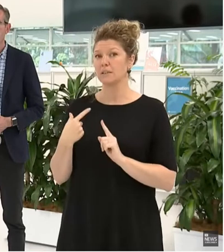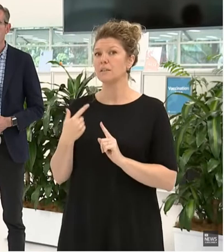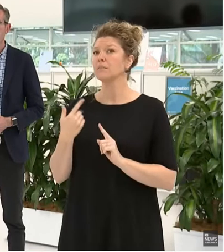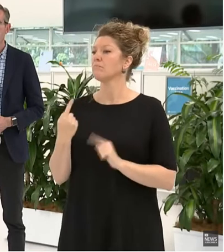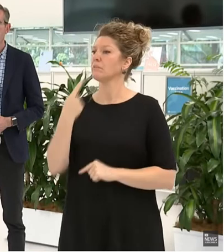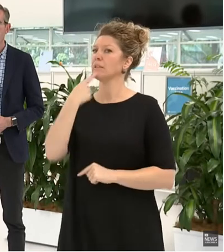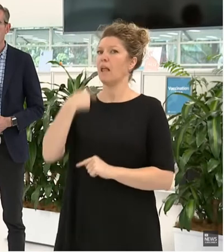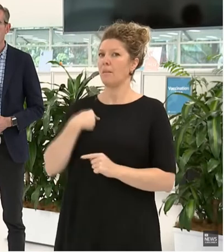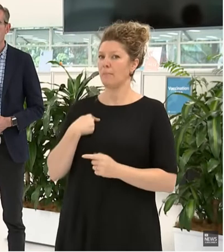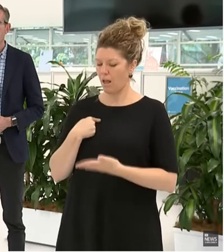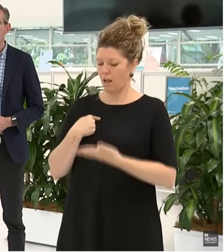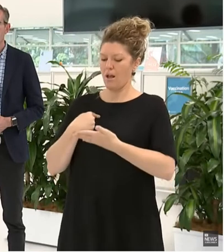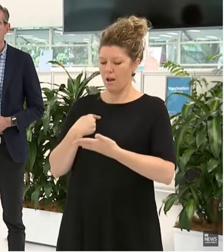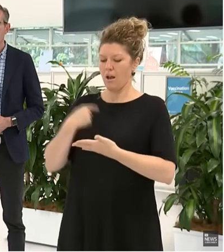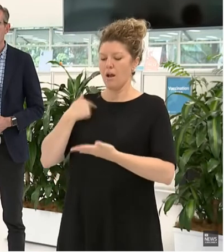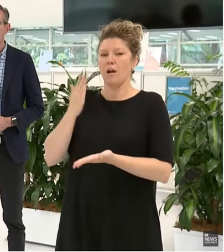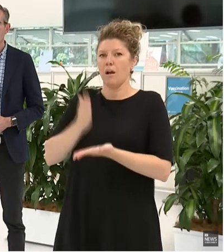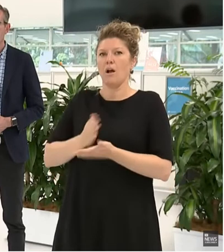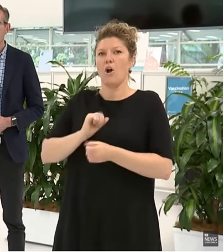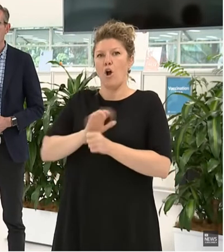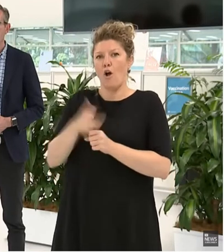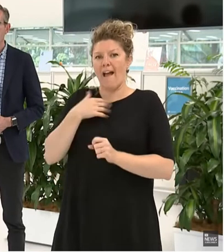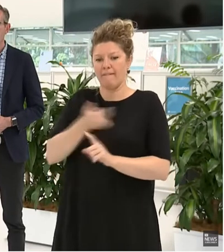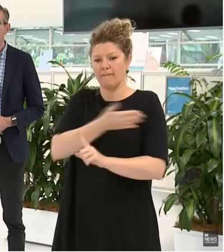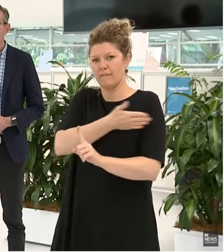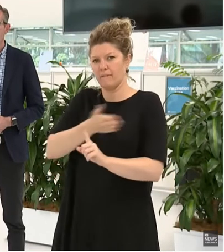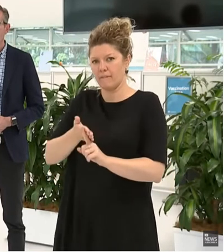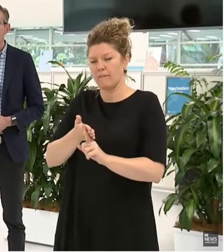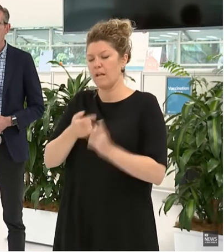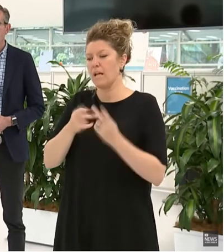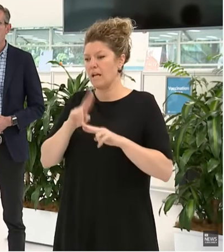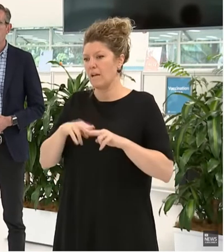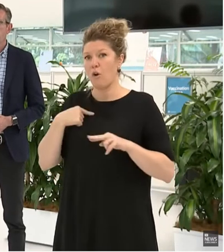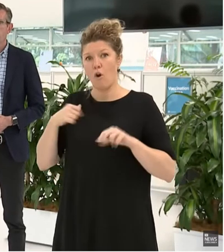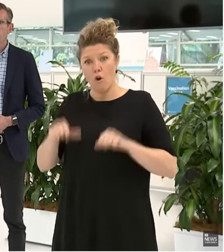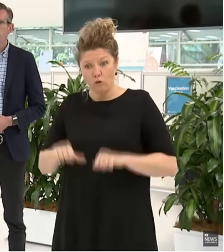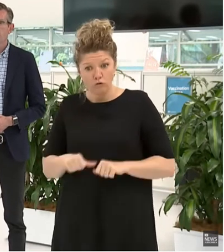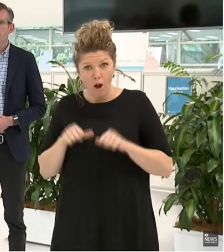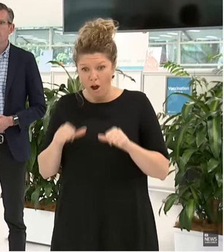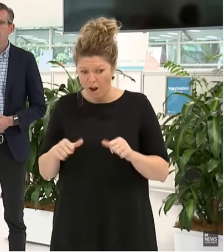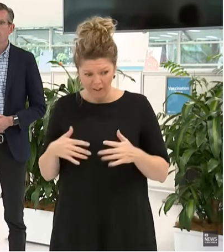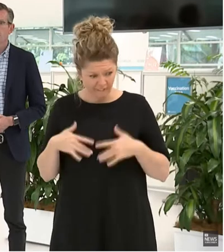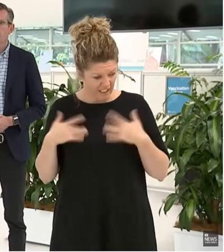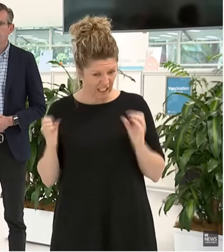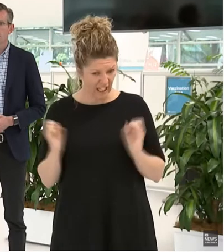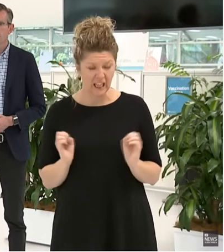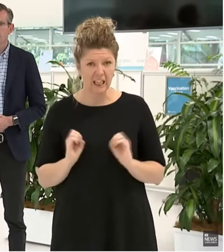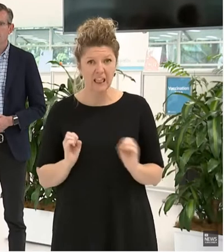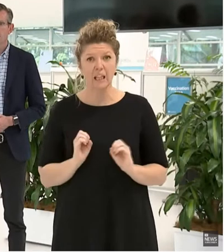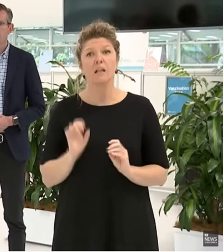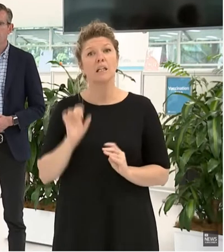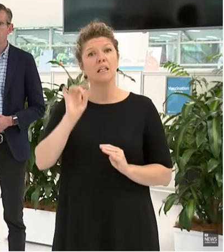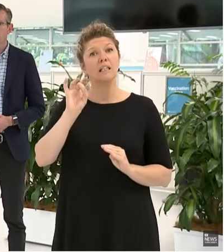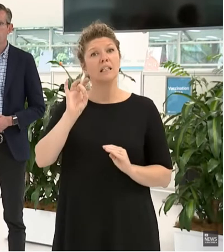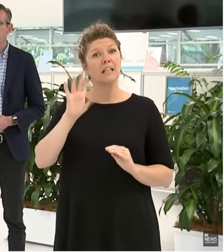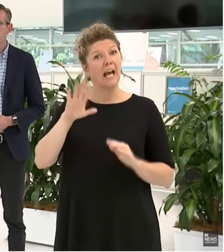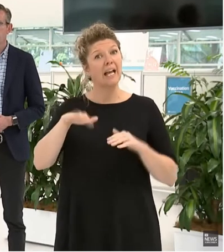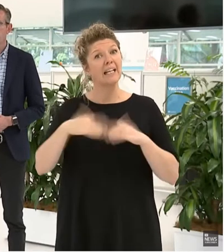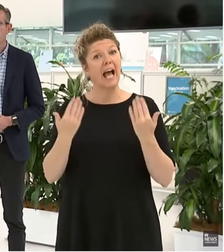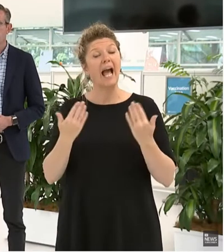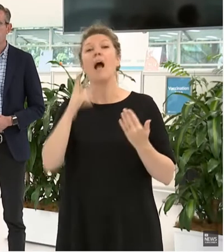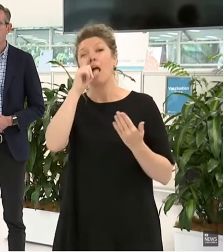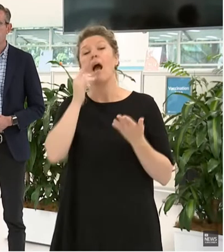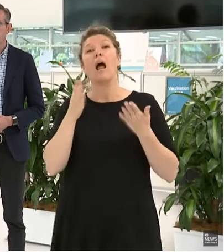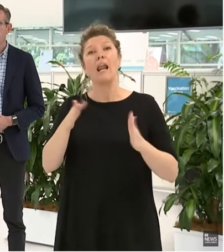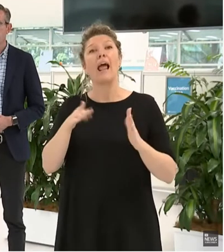some advice. But if you don't, and you are symptom-free, there is you are entitled to leave your